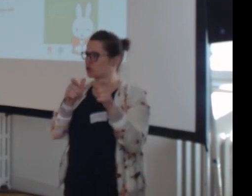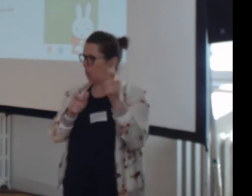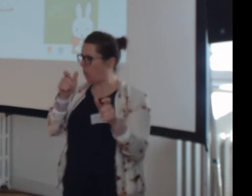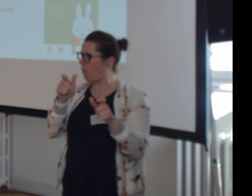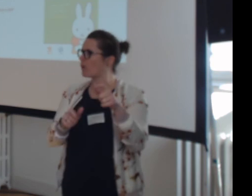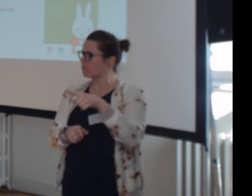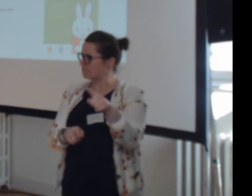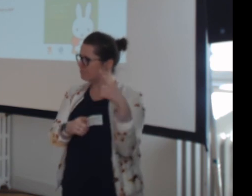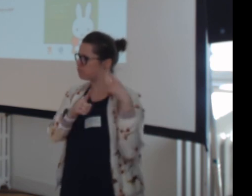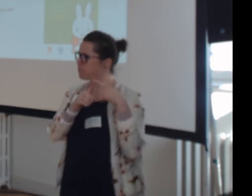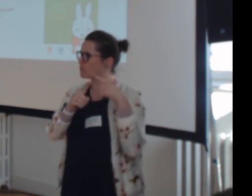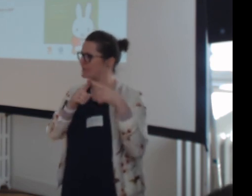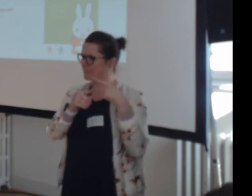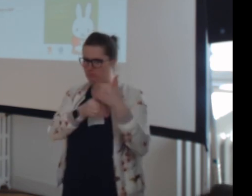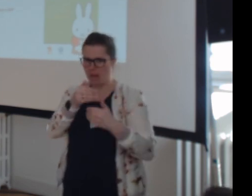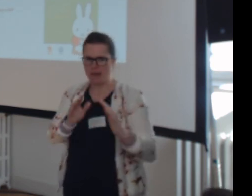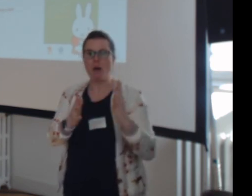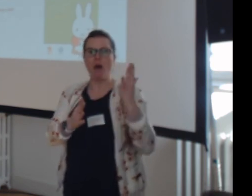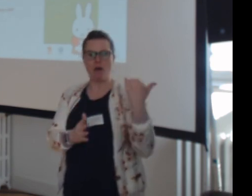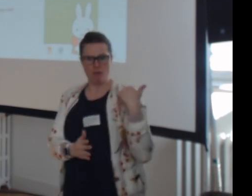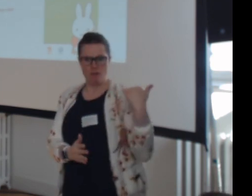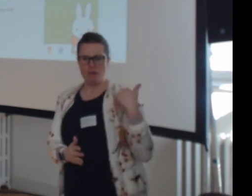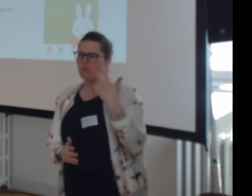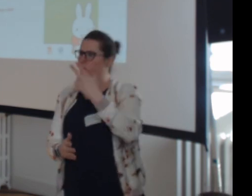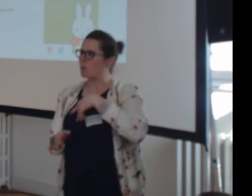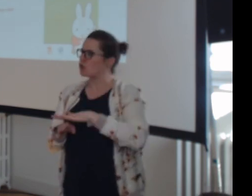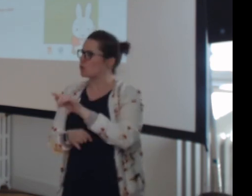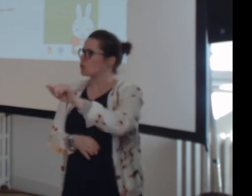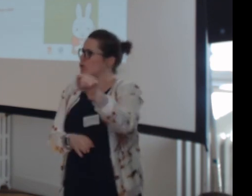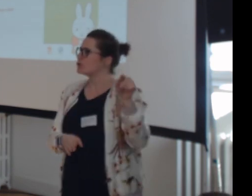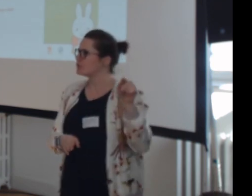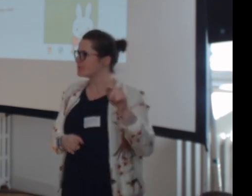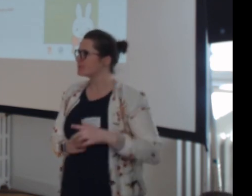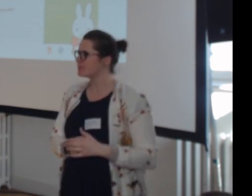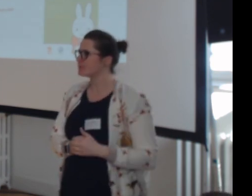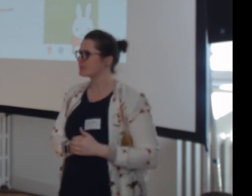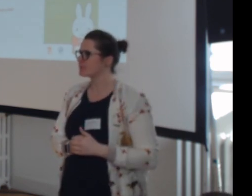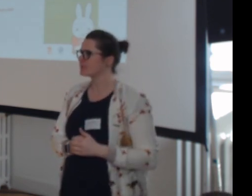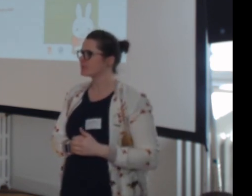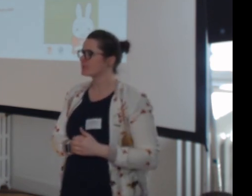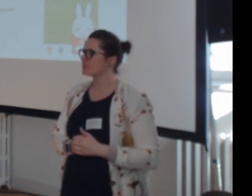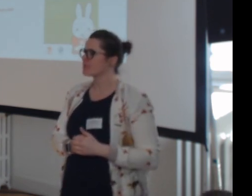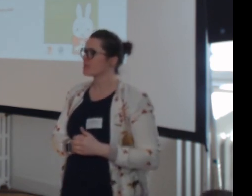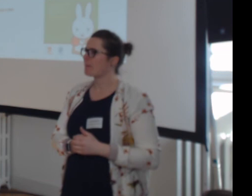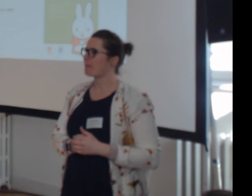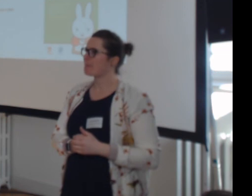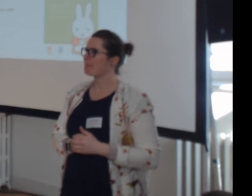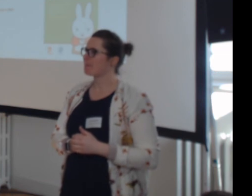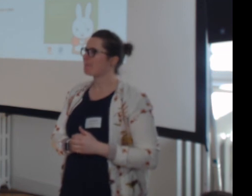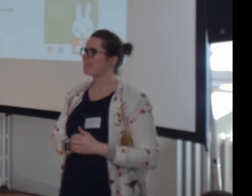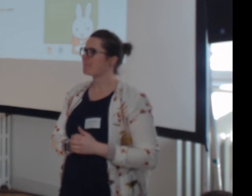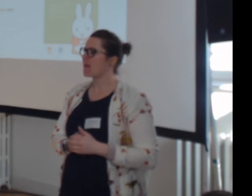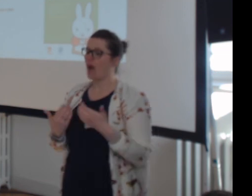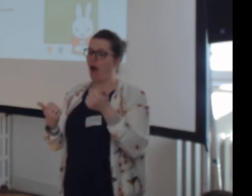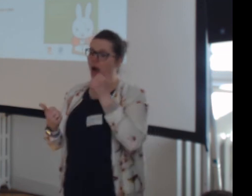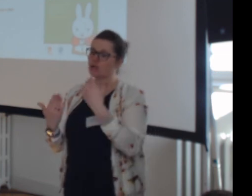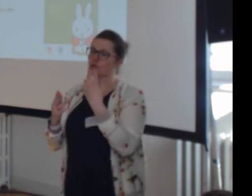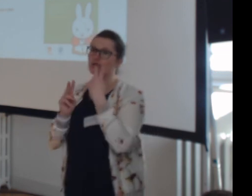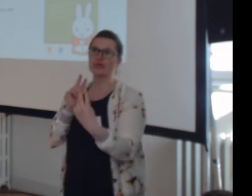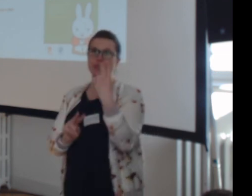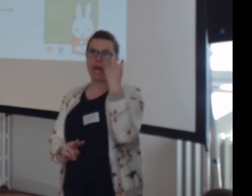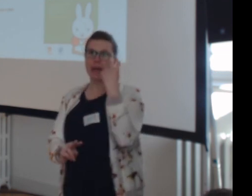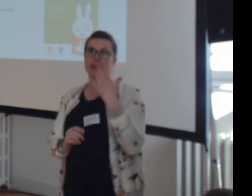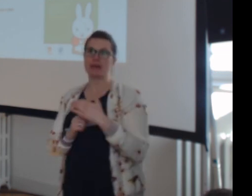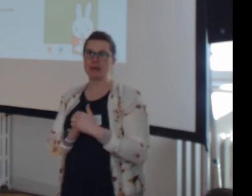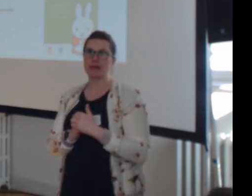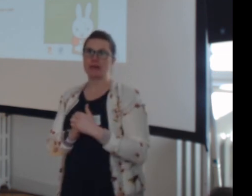an extremely positive way. And while looking back now, we just feel that